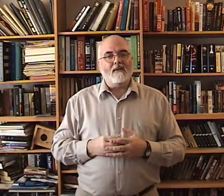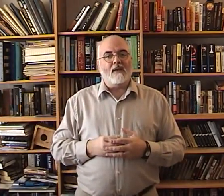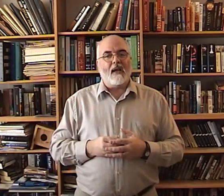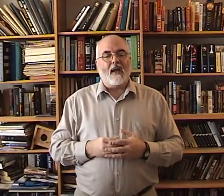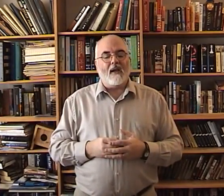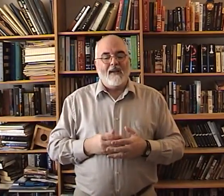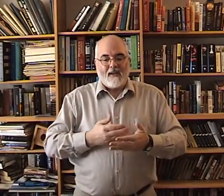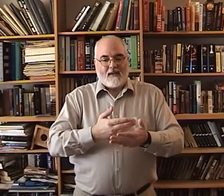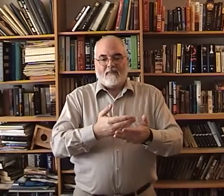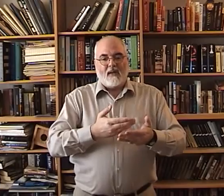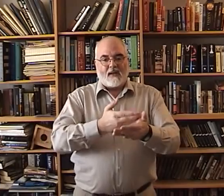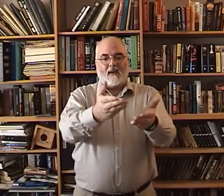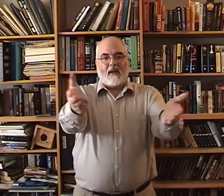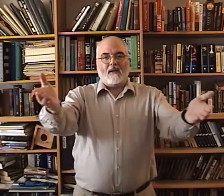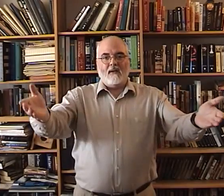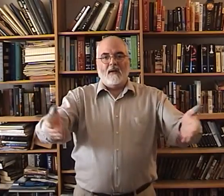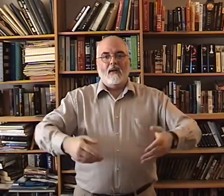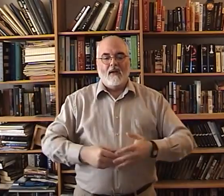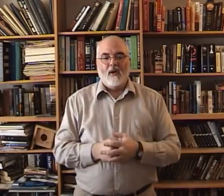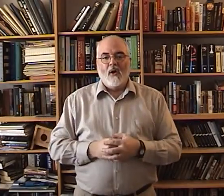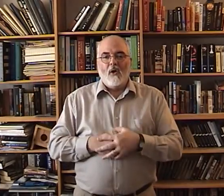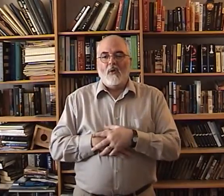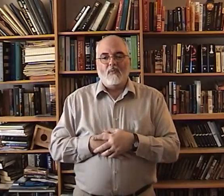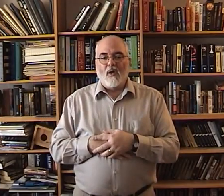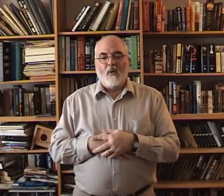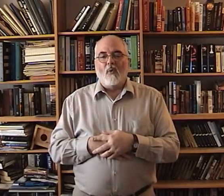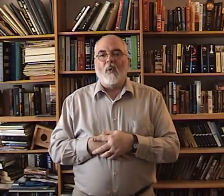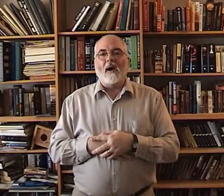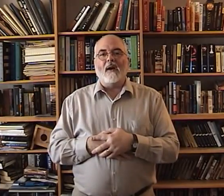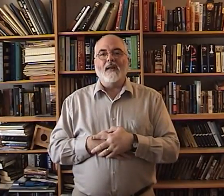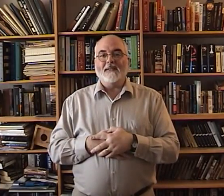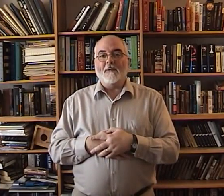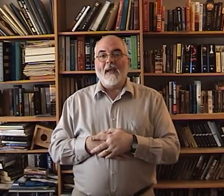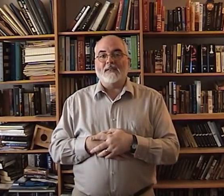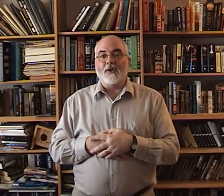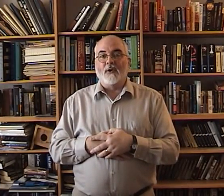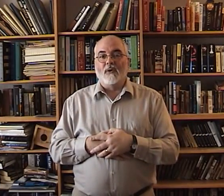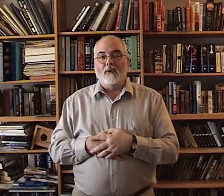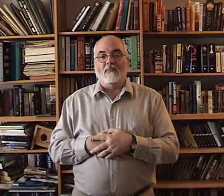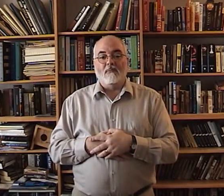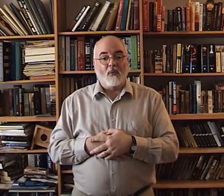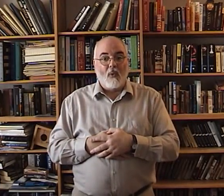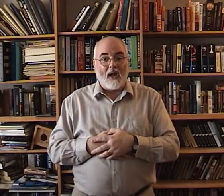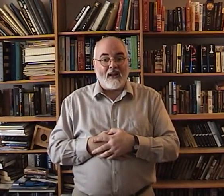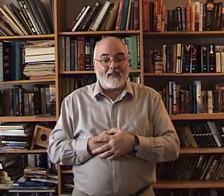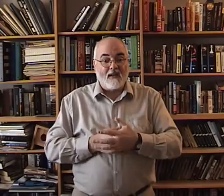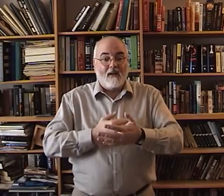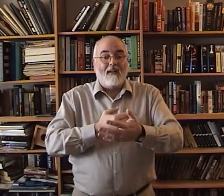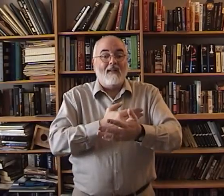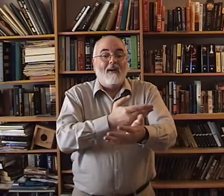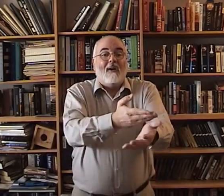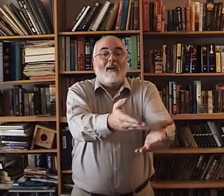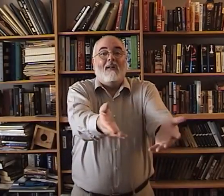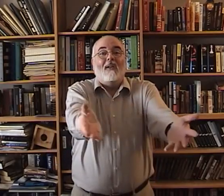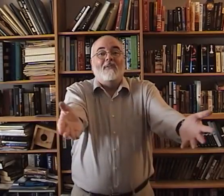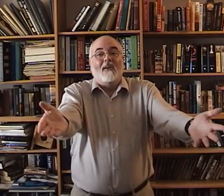a, it's kind of like, where is the mess in your room? Well, it's all over